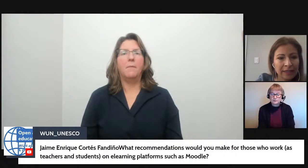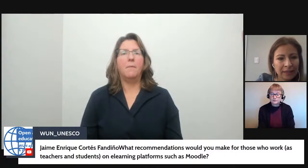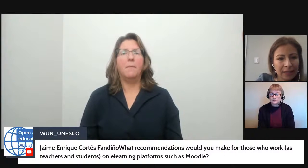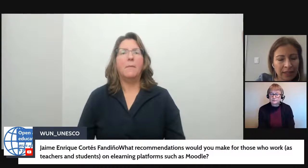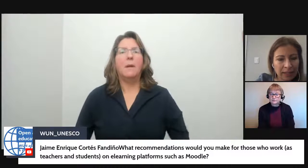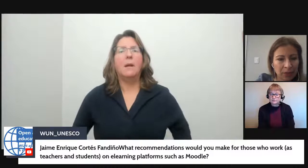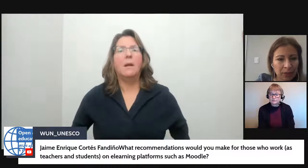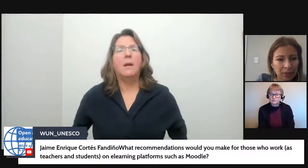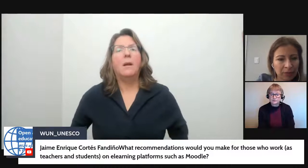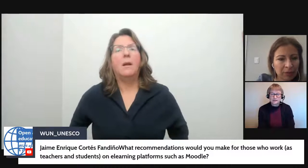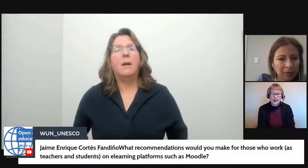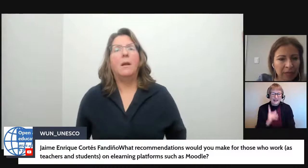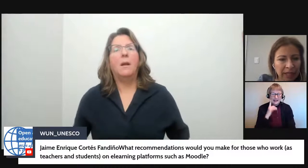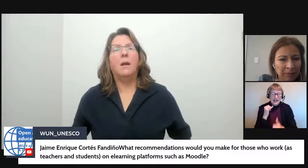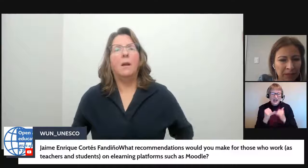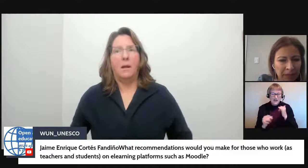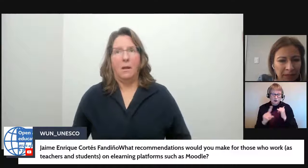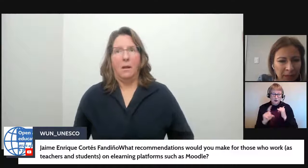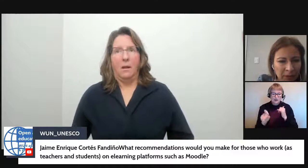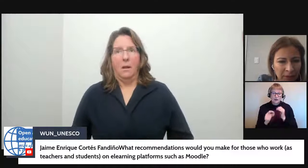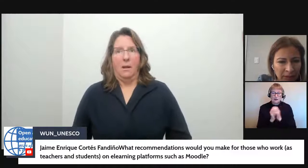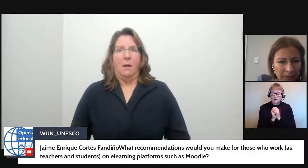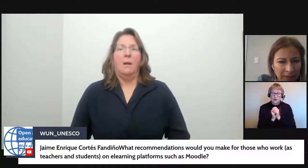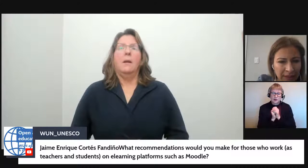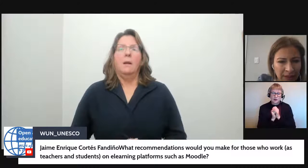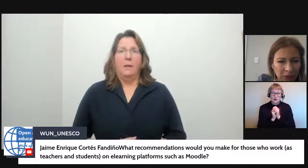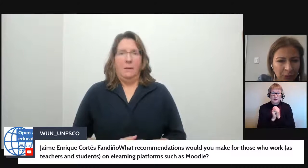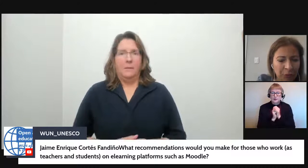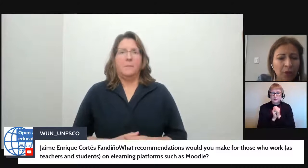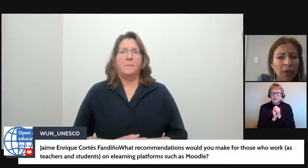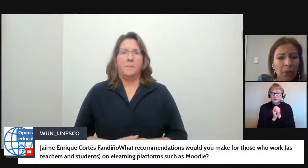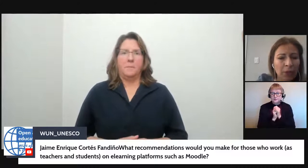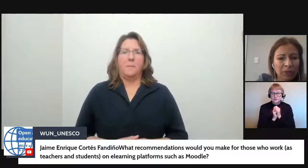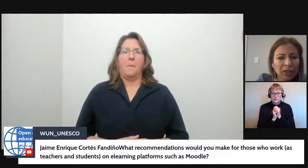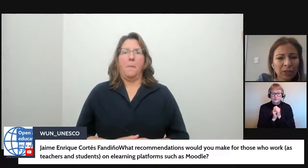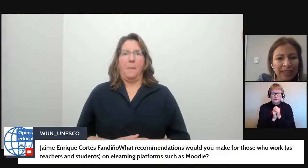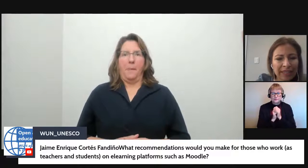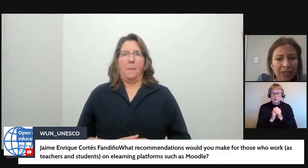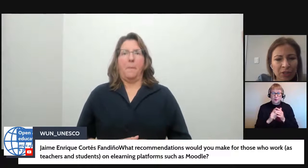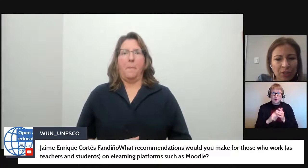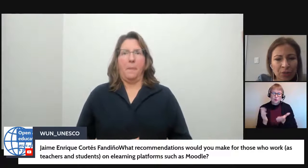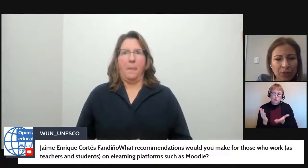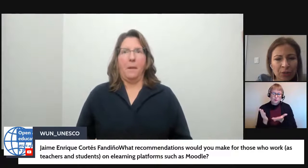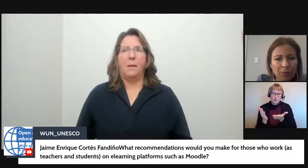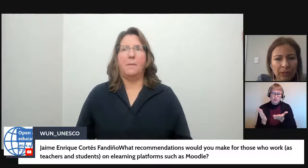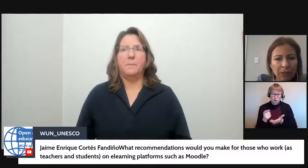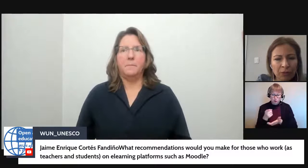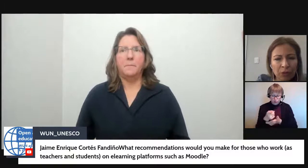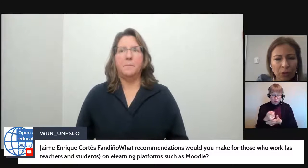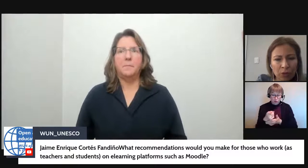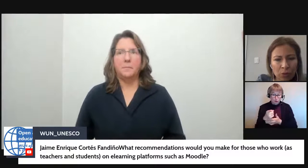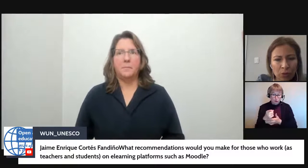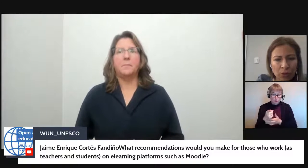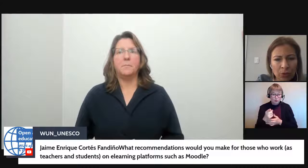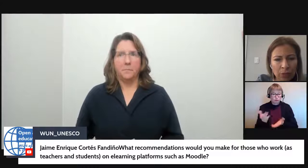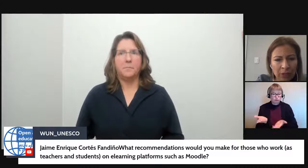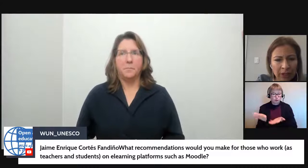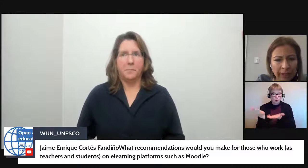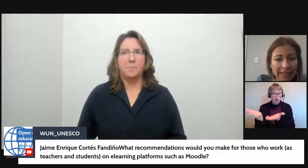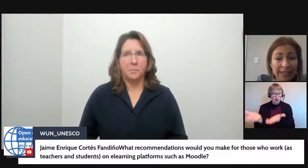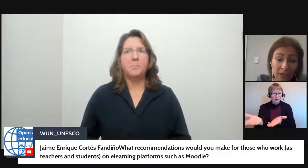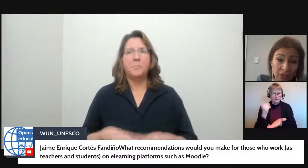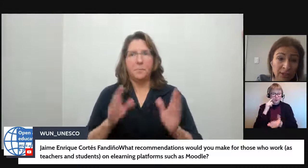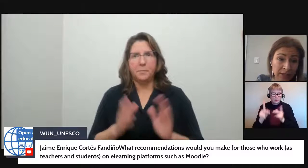I think this is the last question from Jaime Enrique Cortés Fandiño. What recommendations would you make for those